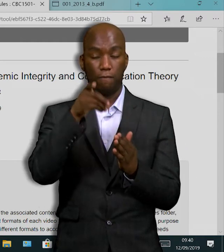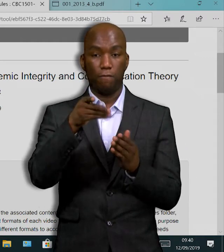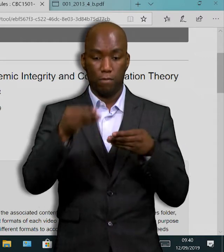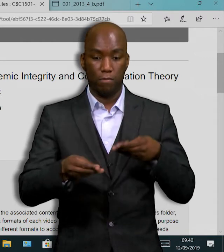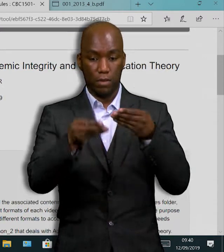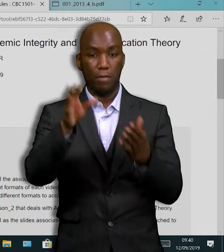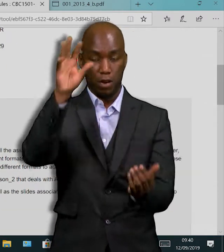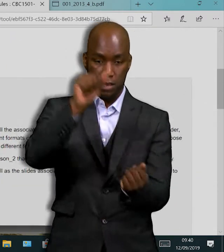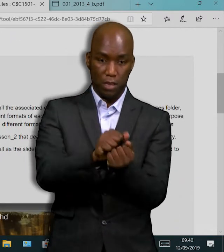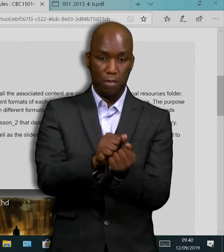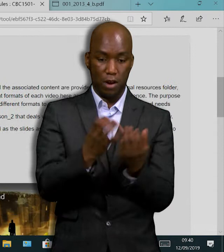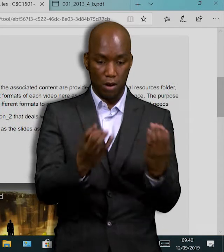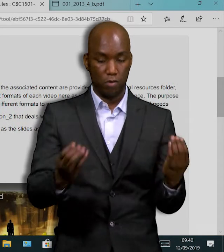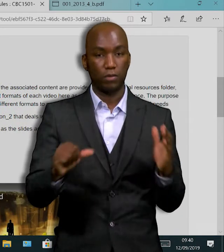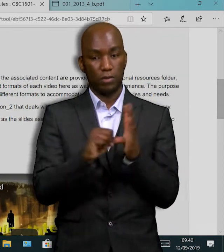additional resources.